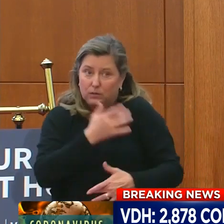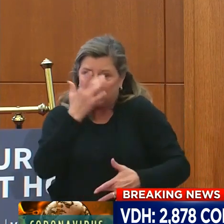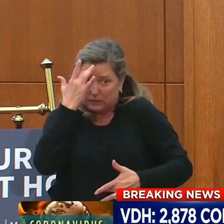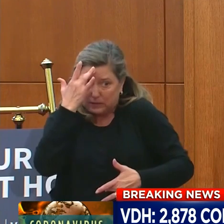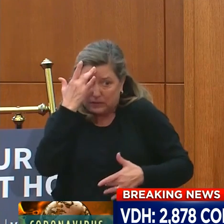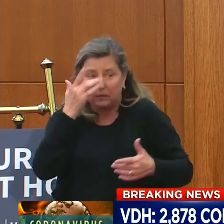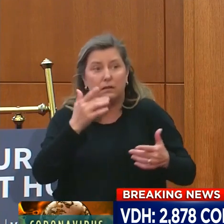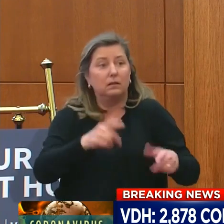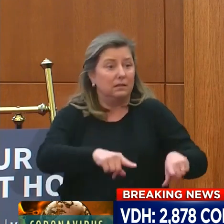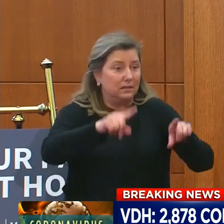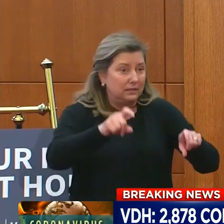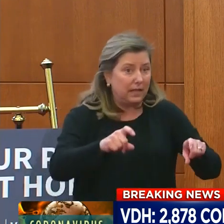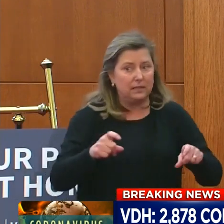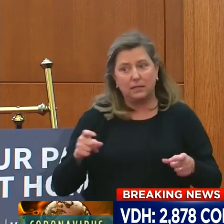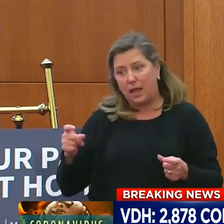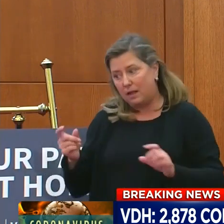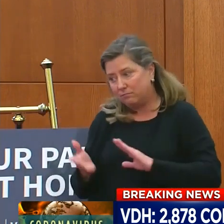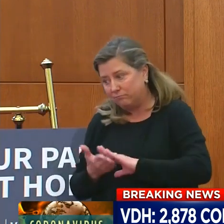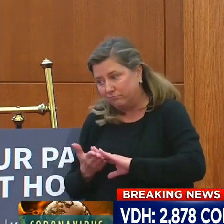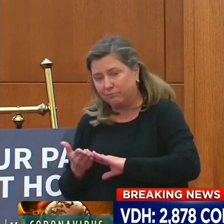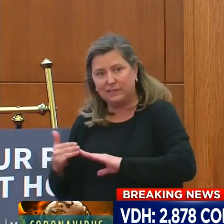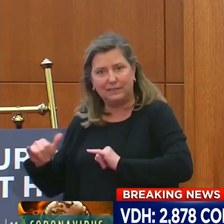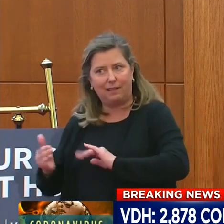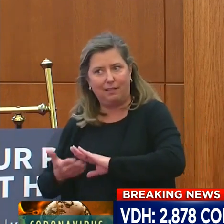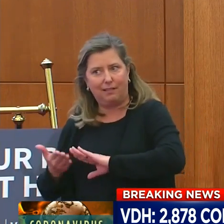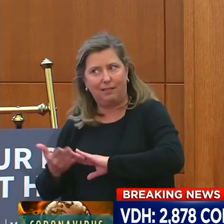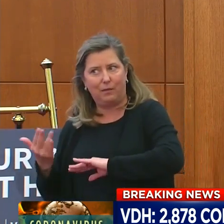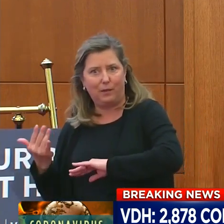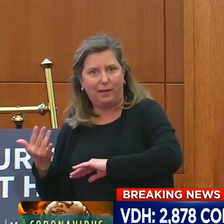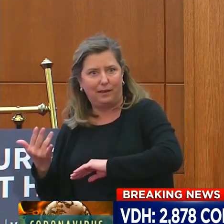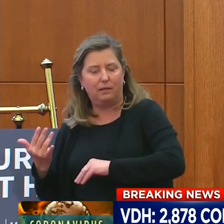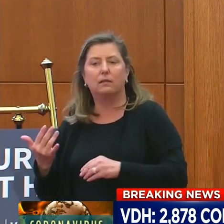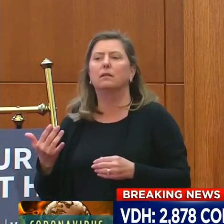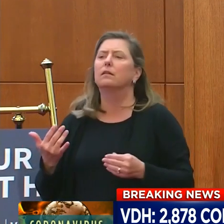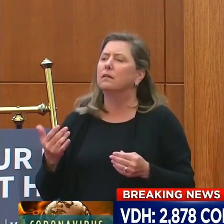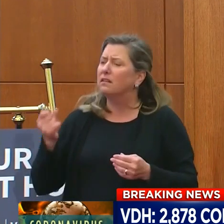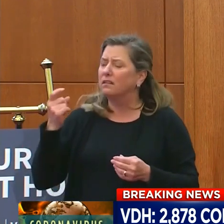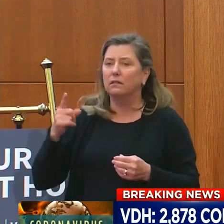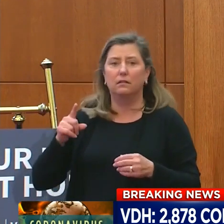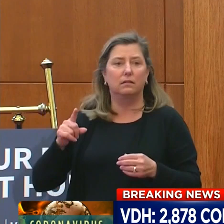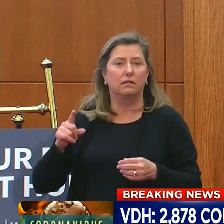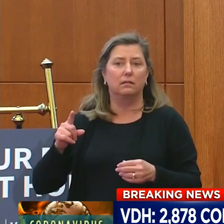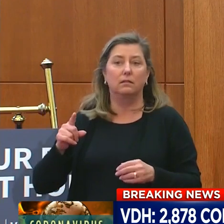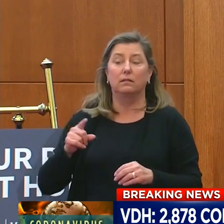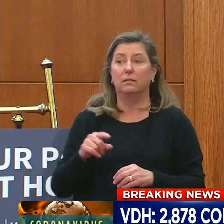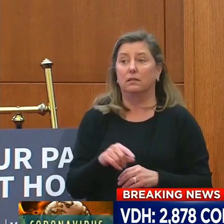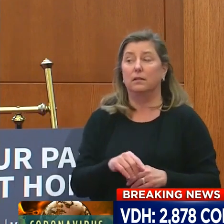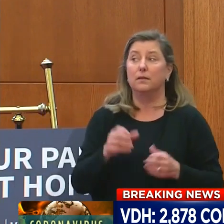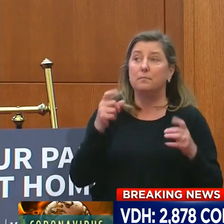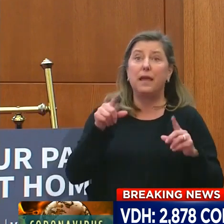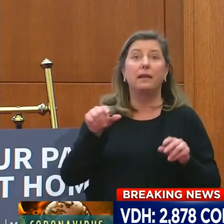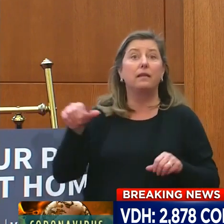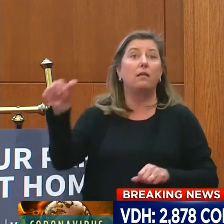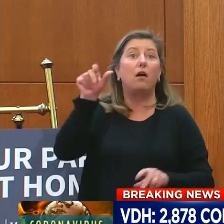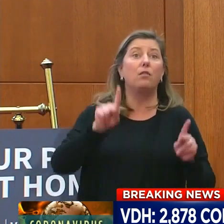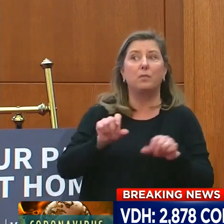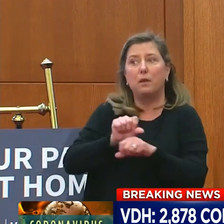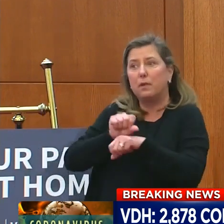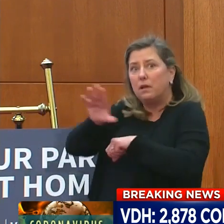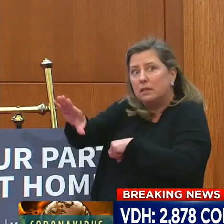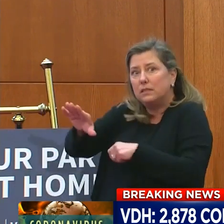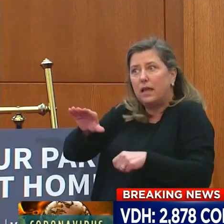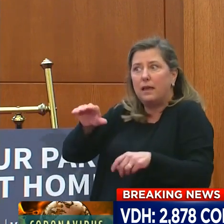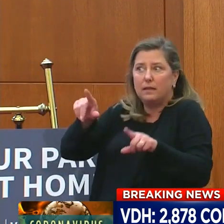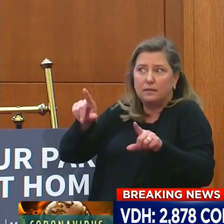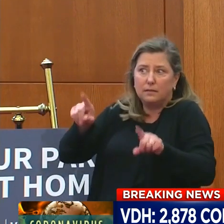lab pending. Now, there are still thousands of labs sent each day to the commercial labs, because it's still important